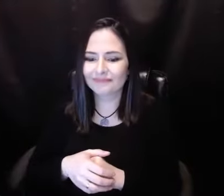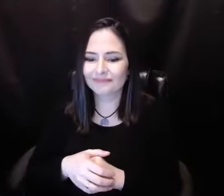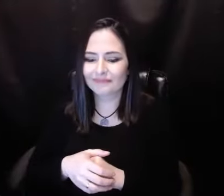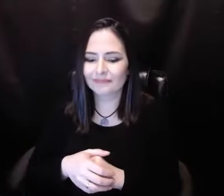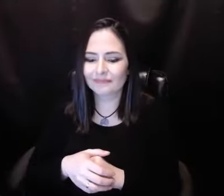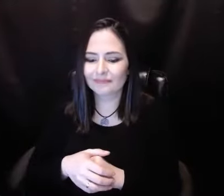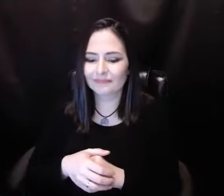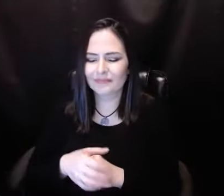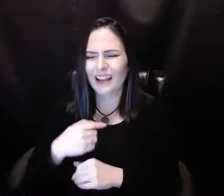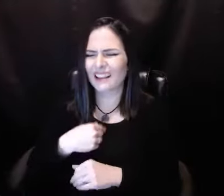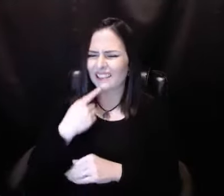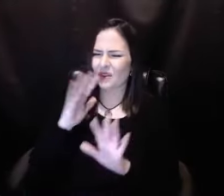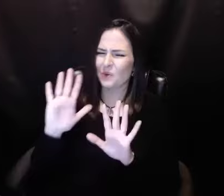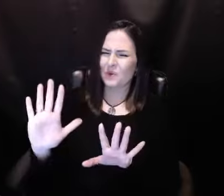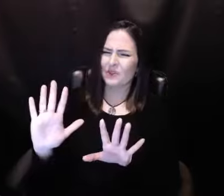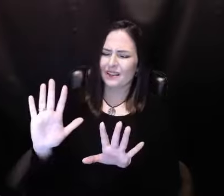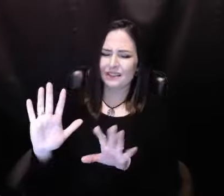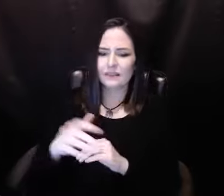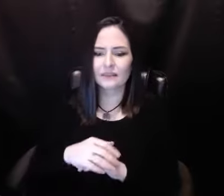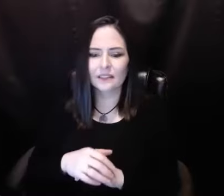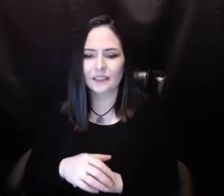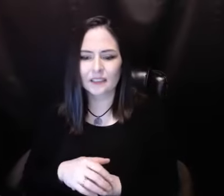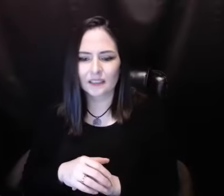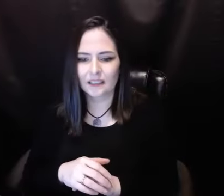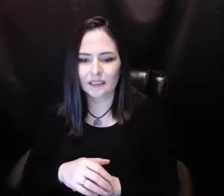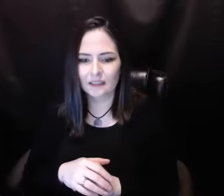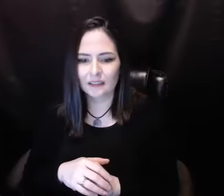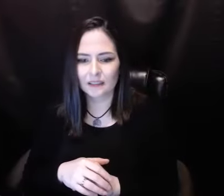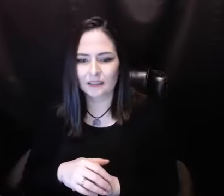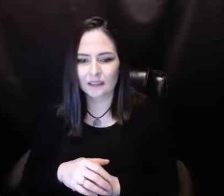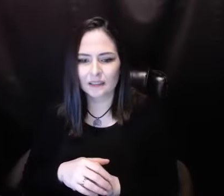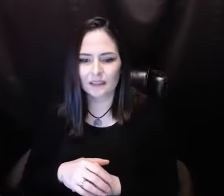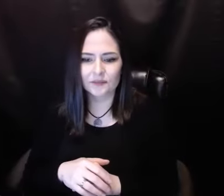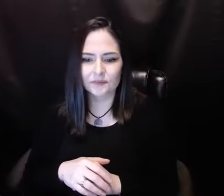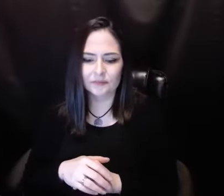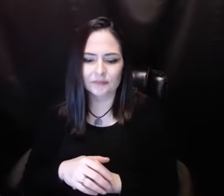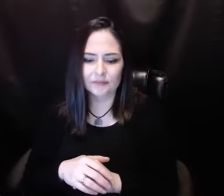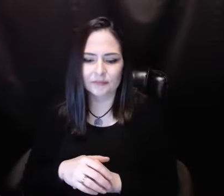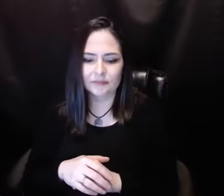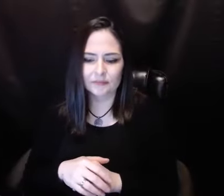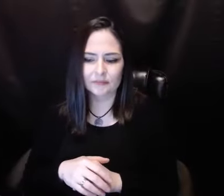You go and sleep with all those alcoholics." And he goes, and I go, well, "Hold on." So,